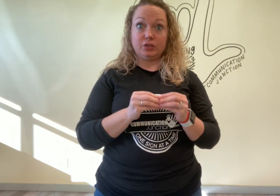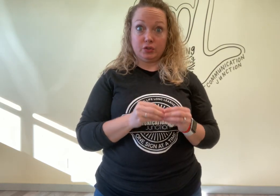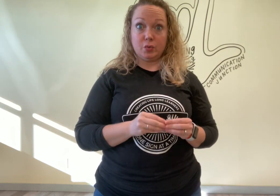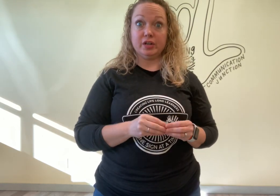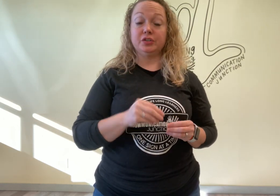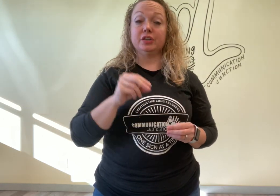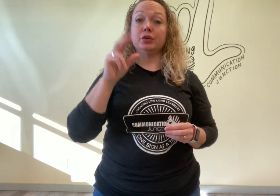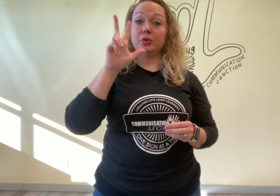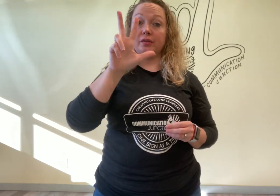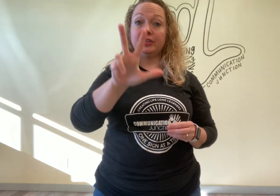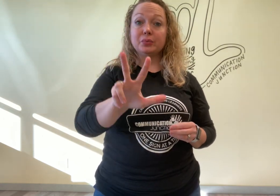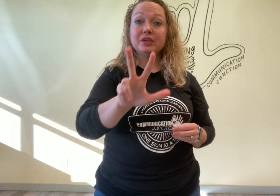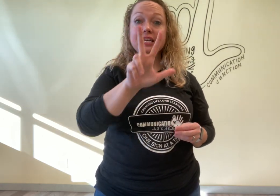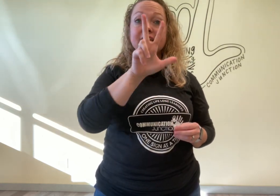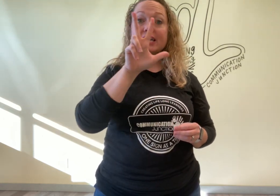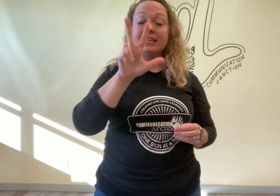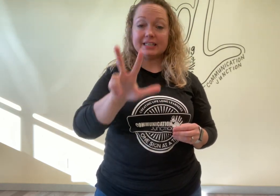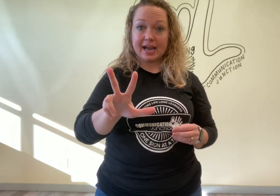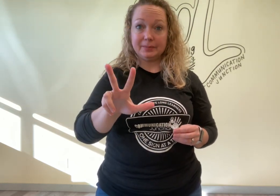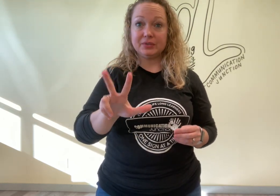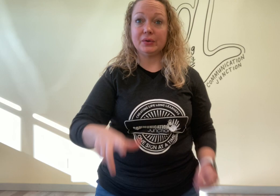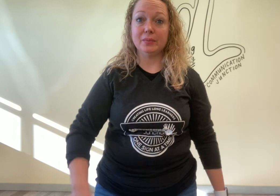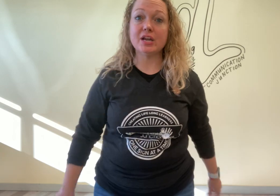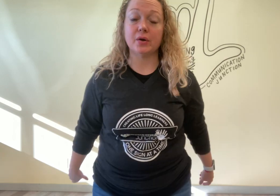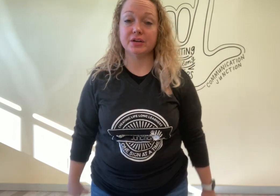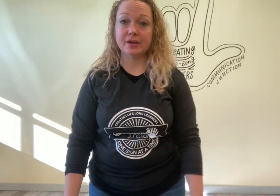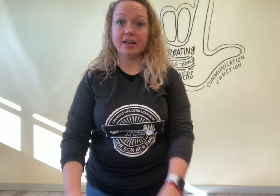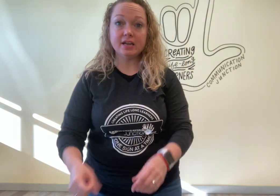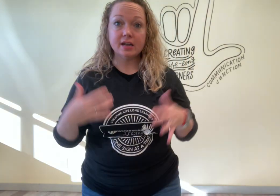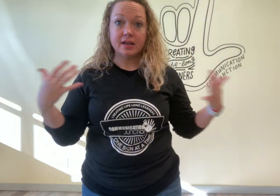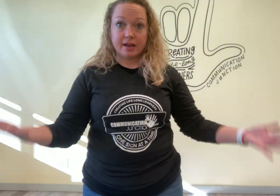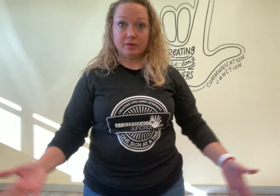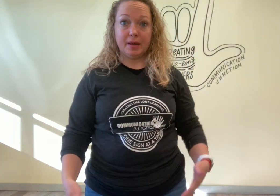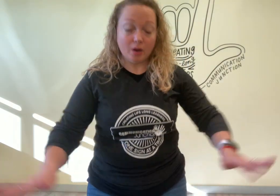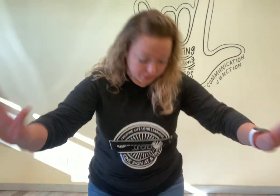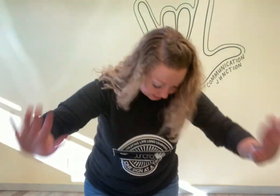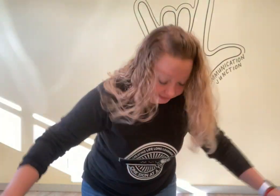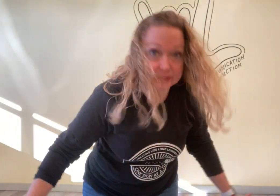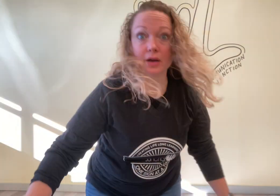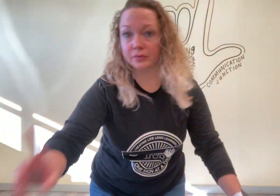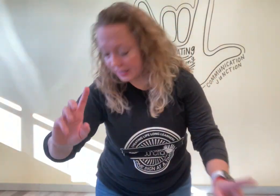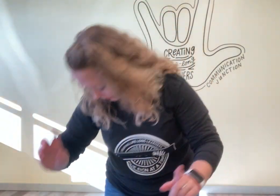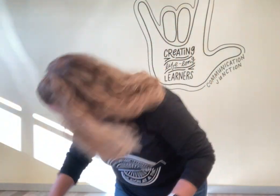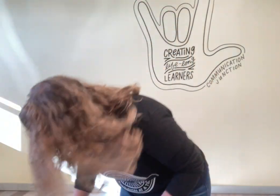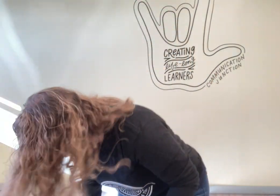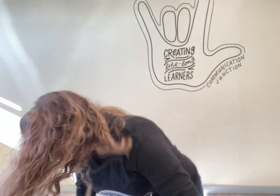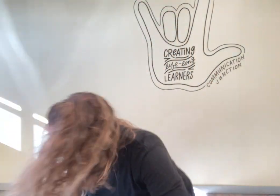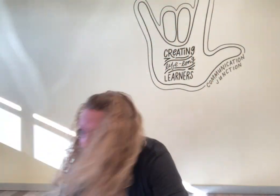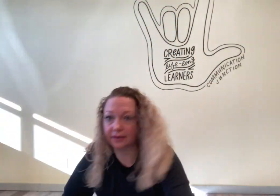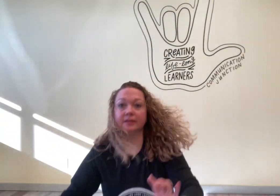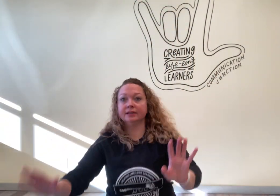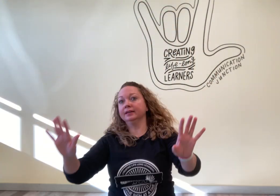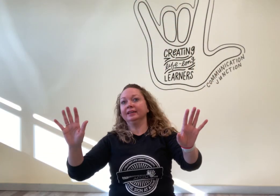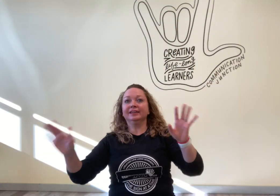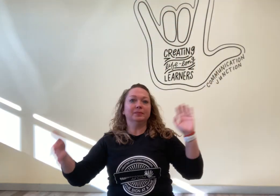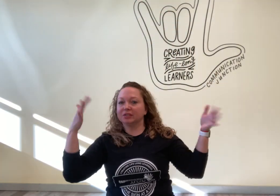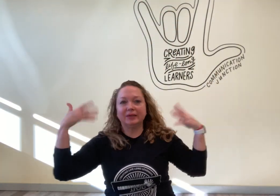we're gonna do it a total of 3 times. So here we go, are you ready? Everybody, oh, we gotta sit down, right? So we start sitting down. Miss Whitney gets